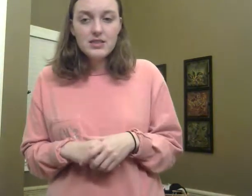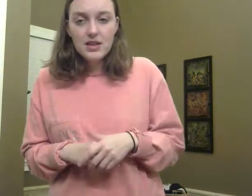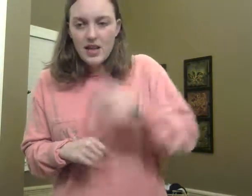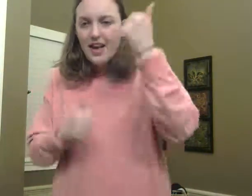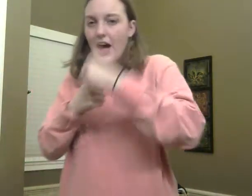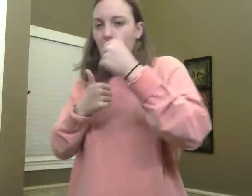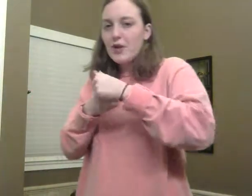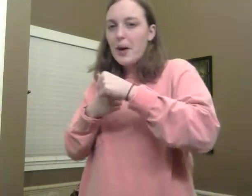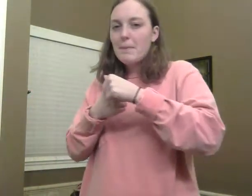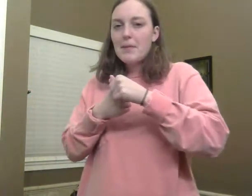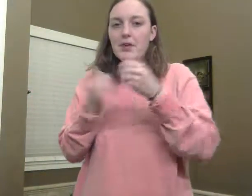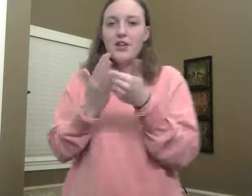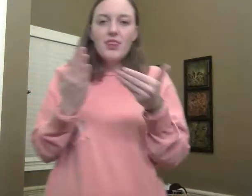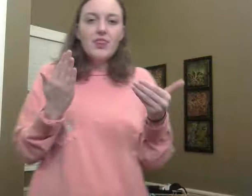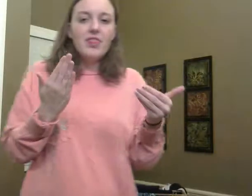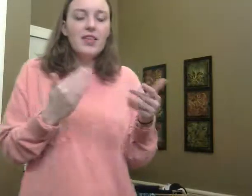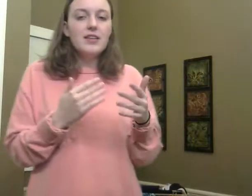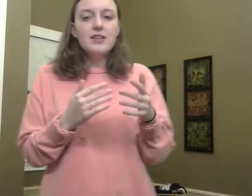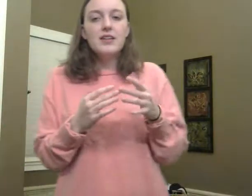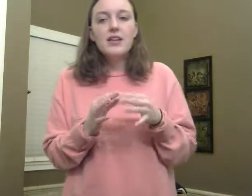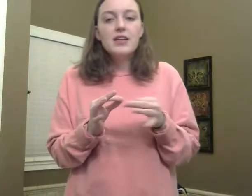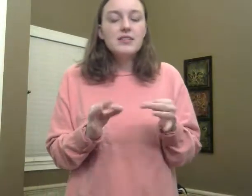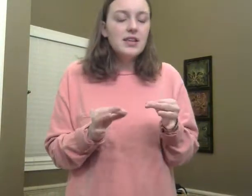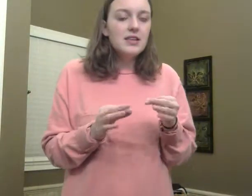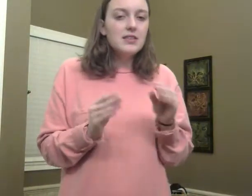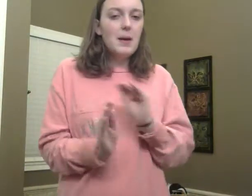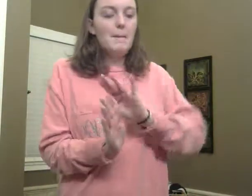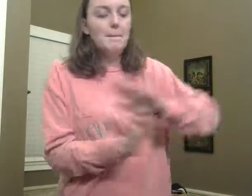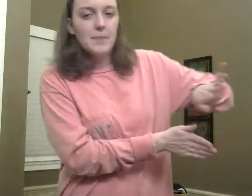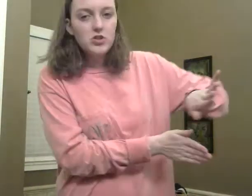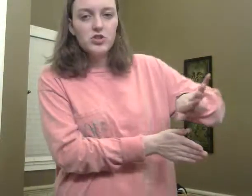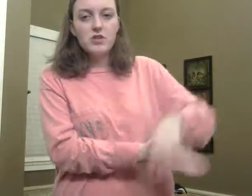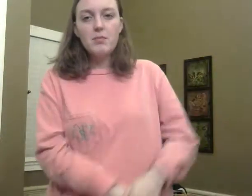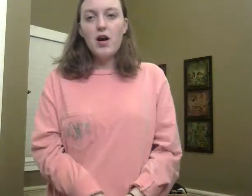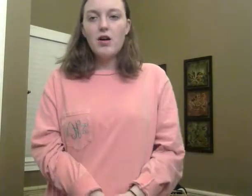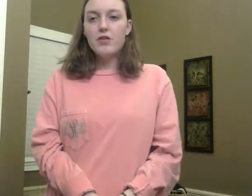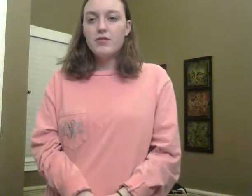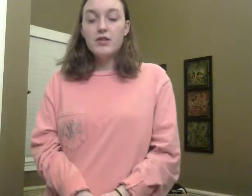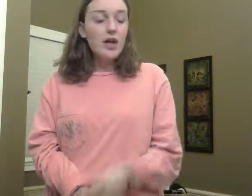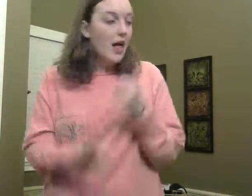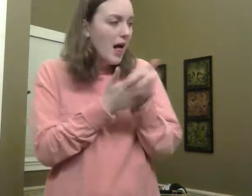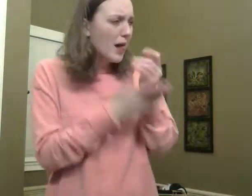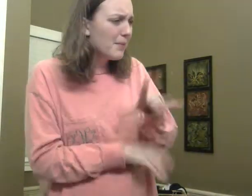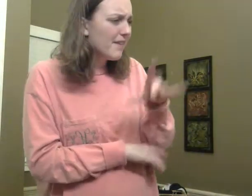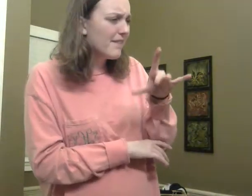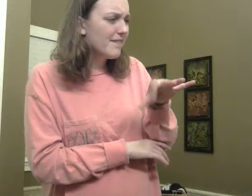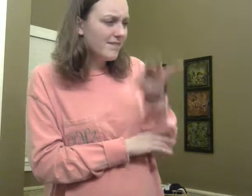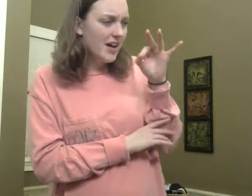off. Okay, find that. You're getting there. Find it. She said, I remember, but now help her find it. She remembers it talked about it pushing it